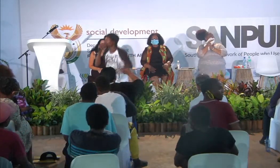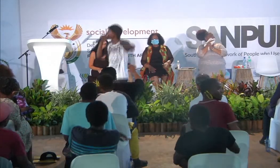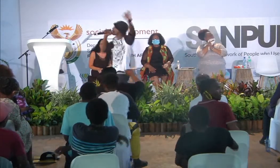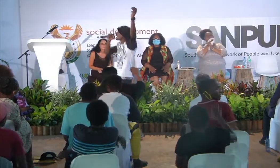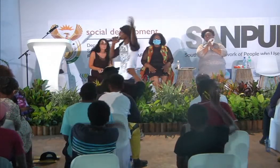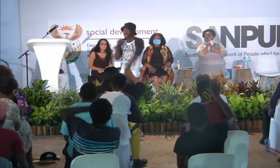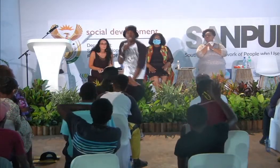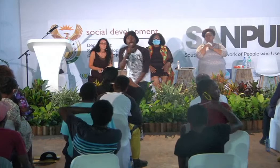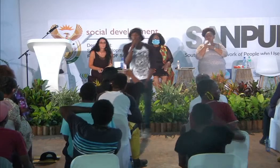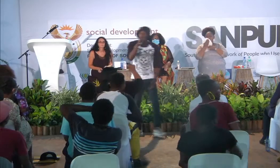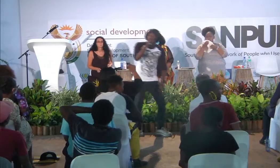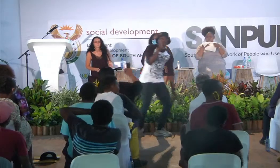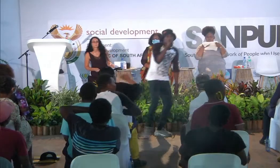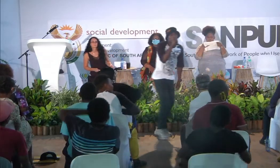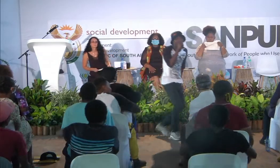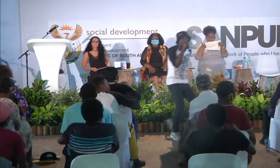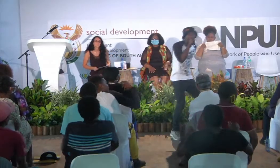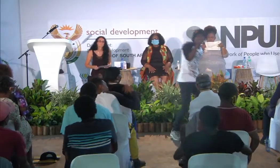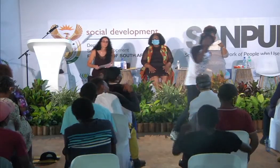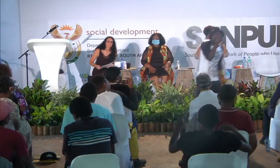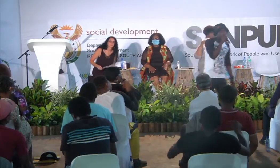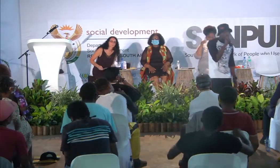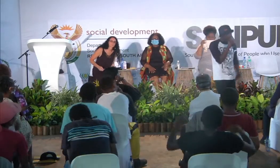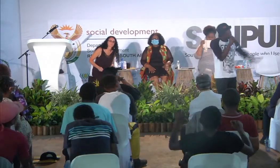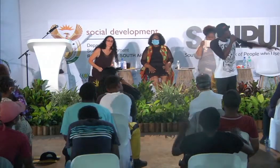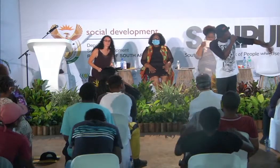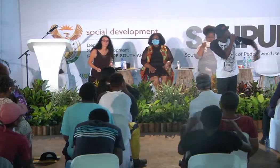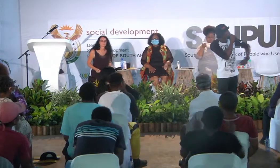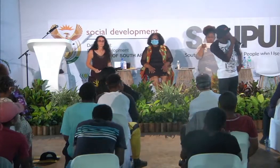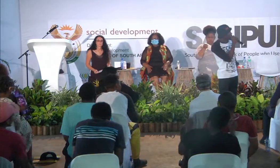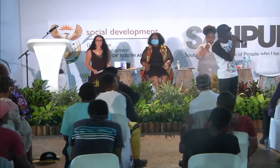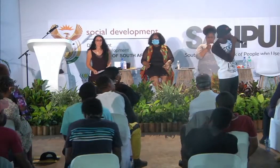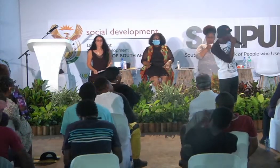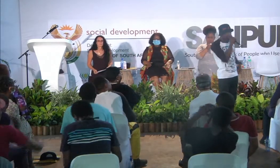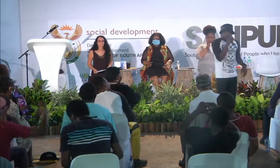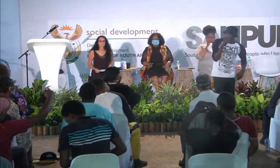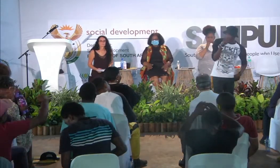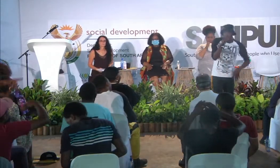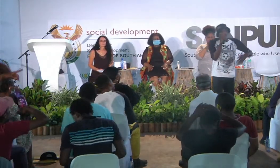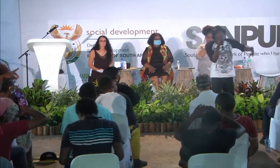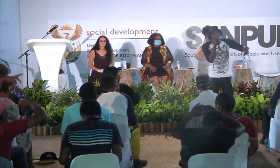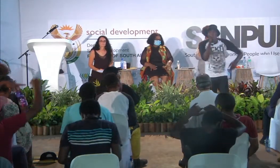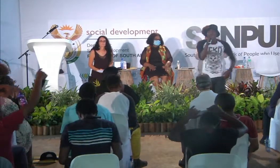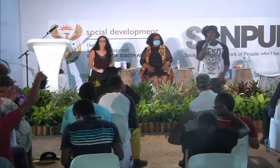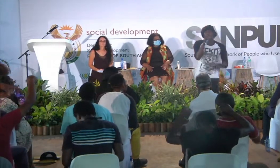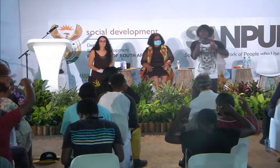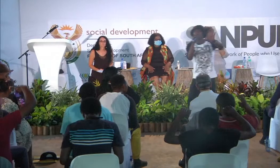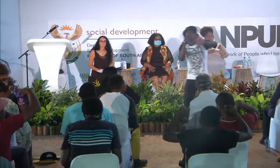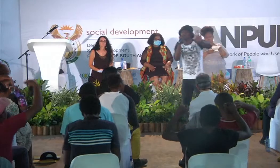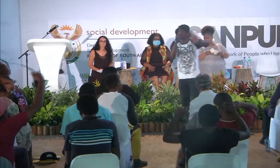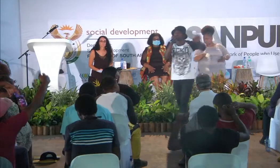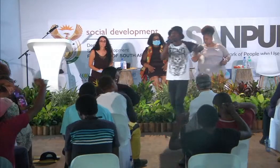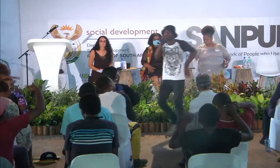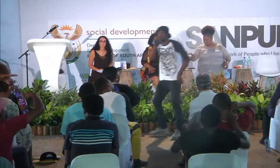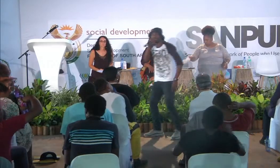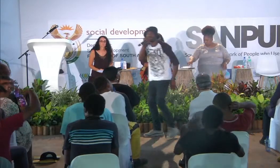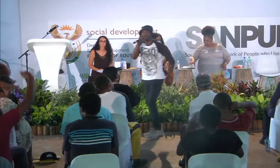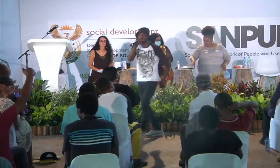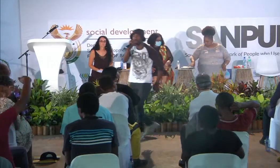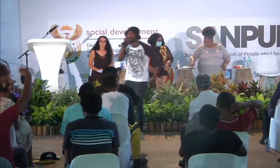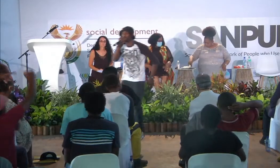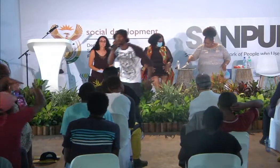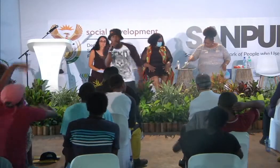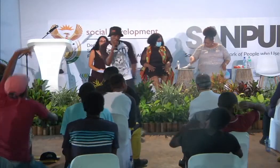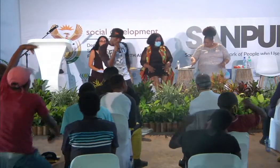with the best. I'll be pleased if I reach my destination before the dates on my death. Damn, trying to be something, mommy, you didn't cry for nothing in dates